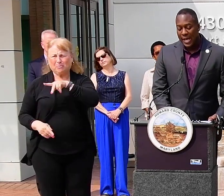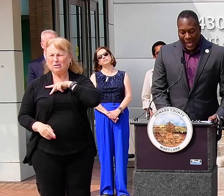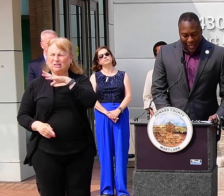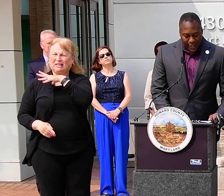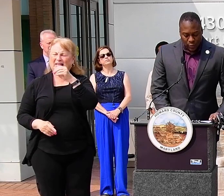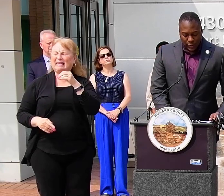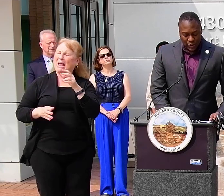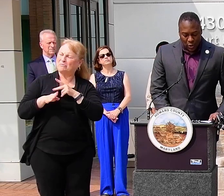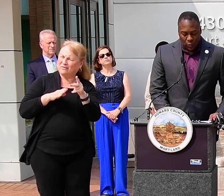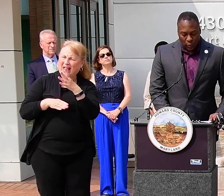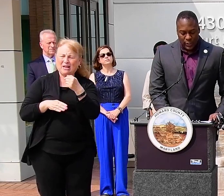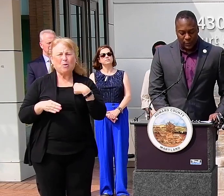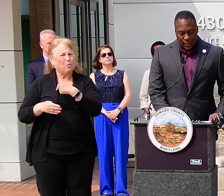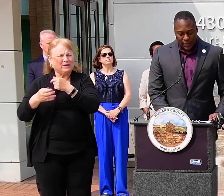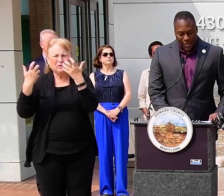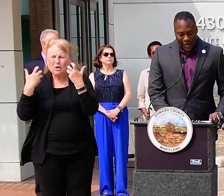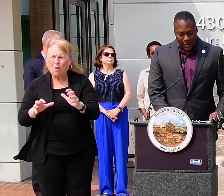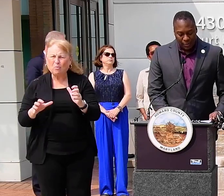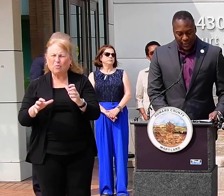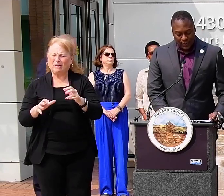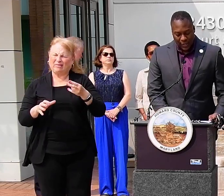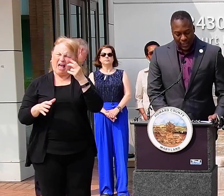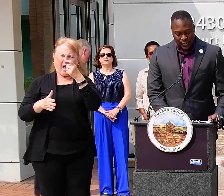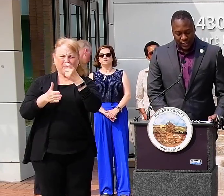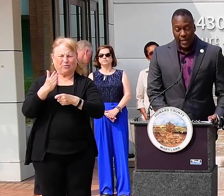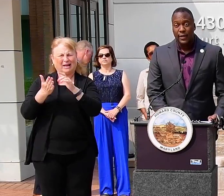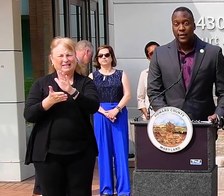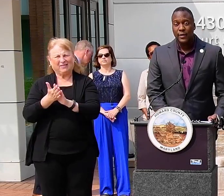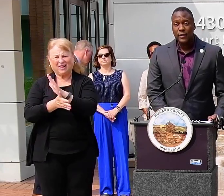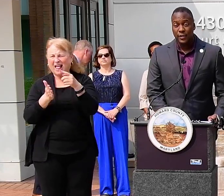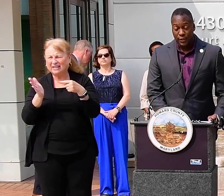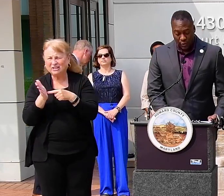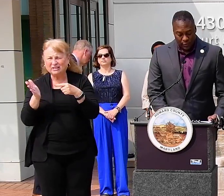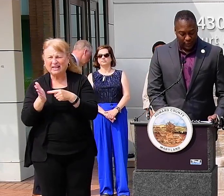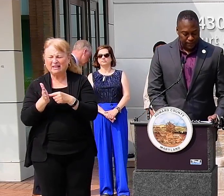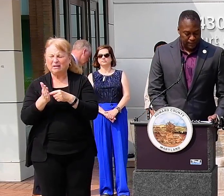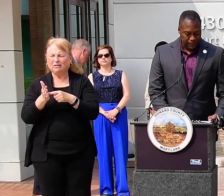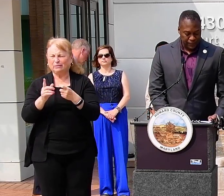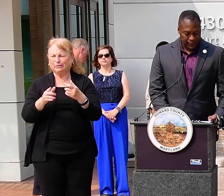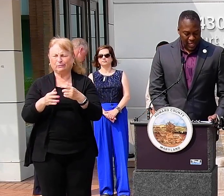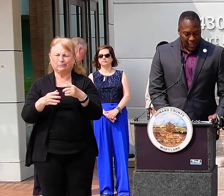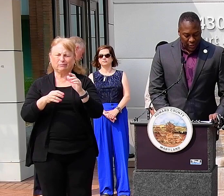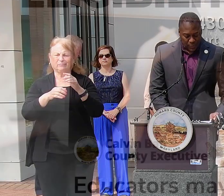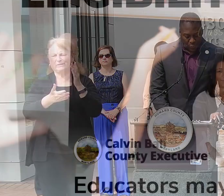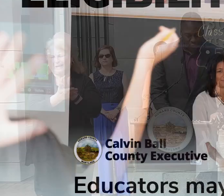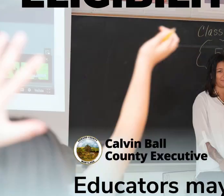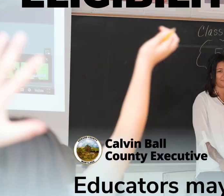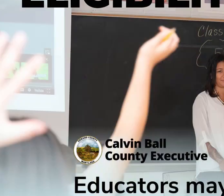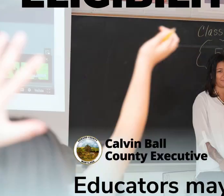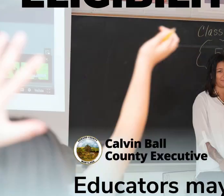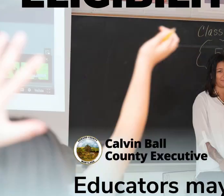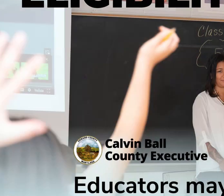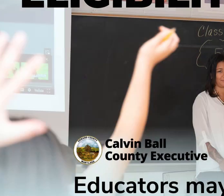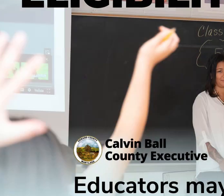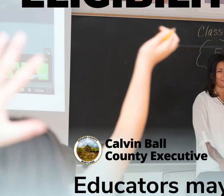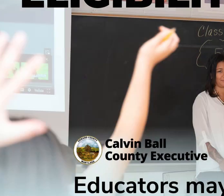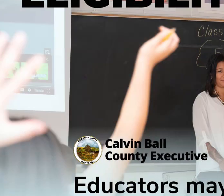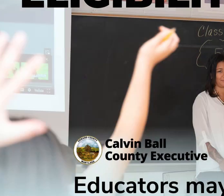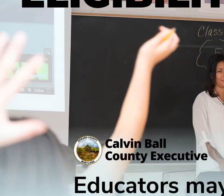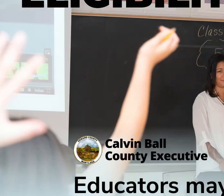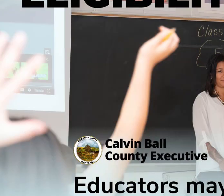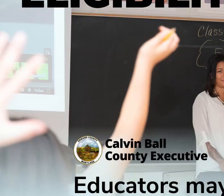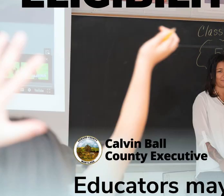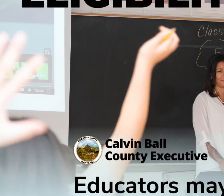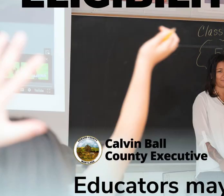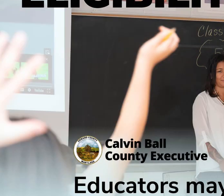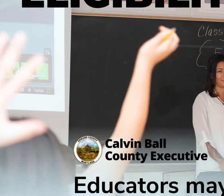professionally, and we don't want the high price of college debt to deter them. This program, on top of my